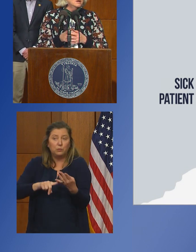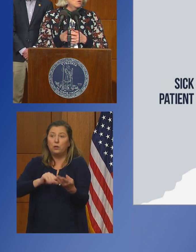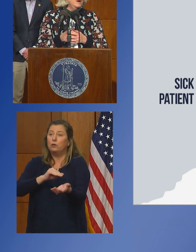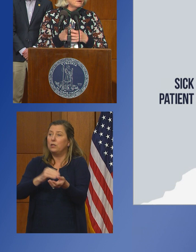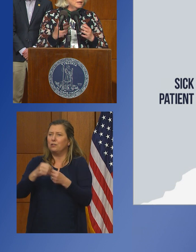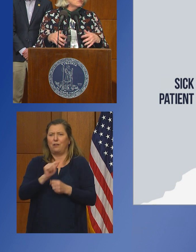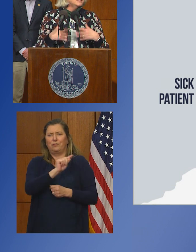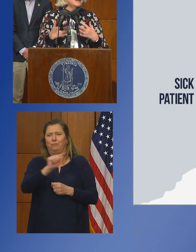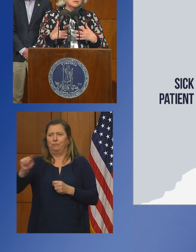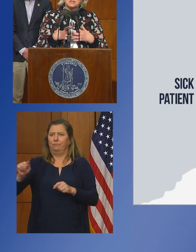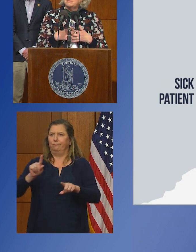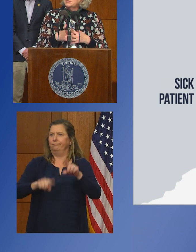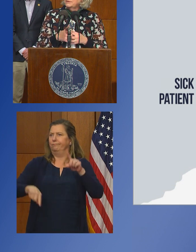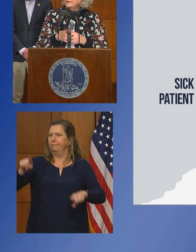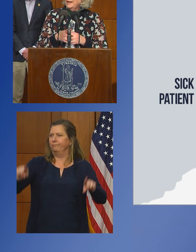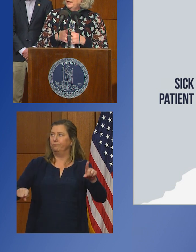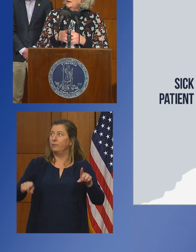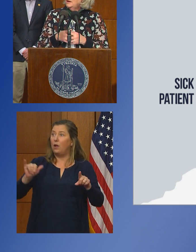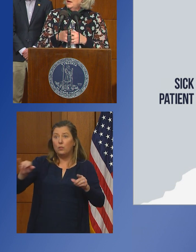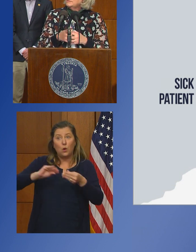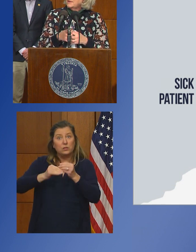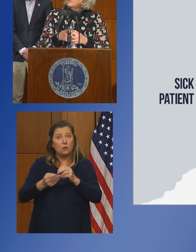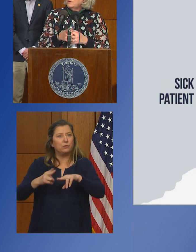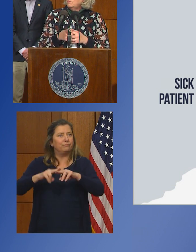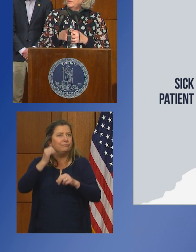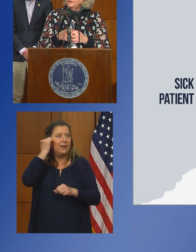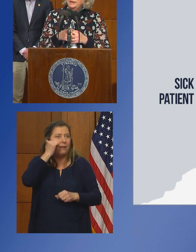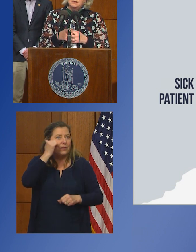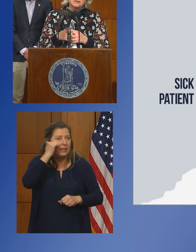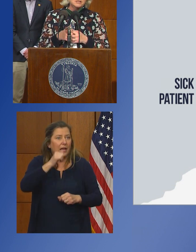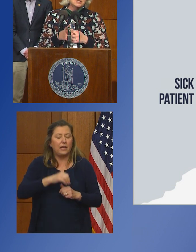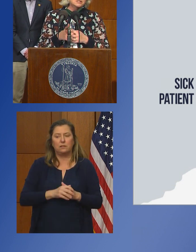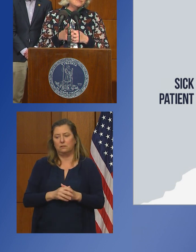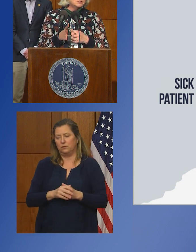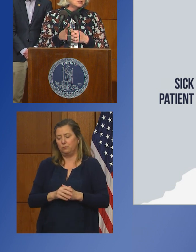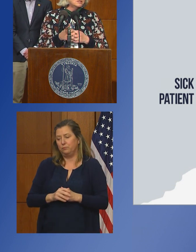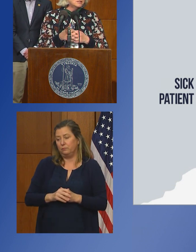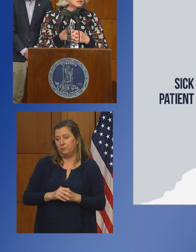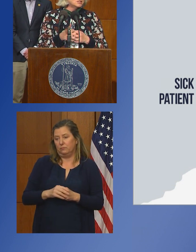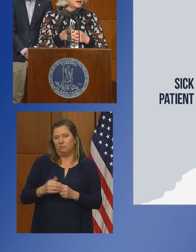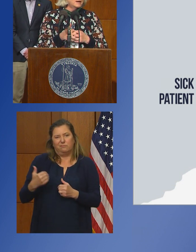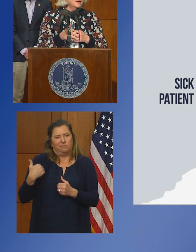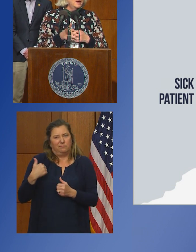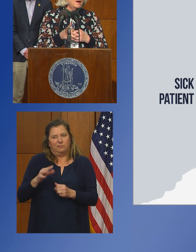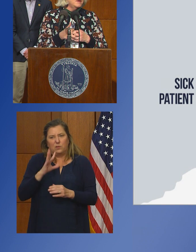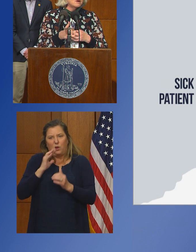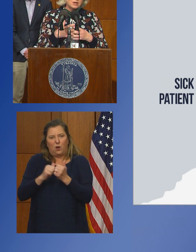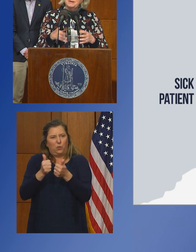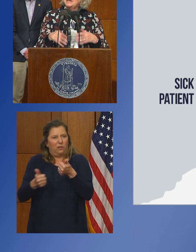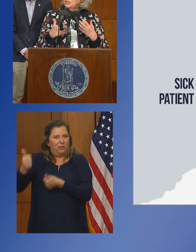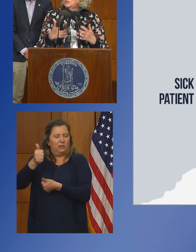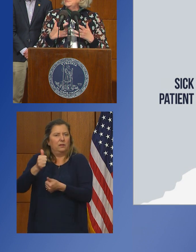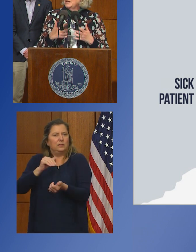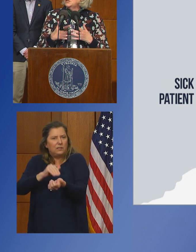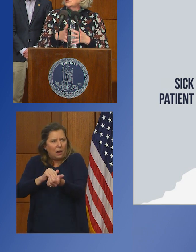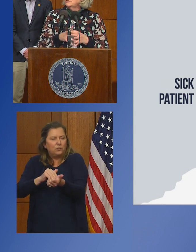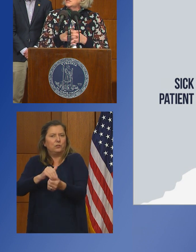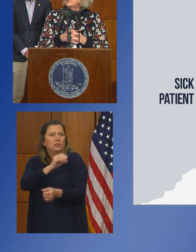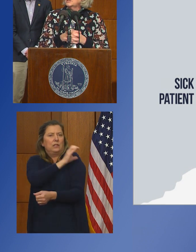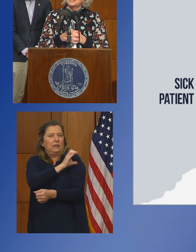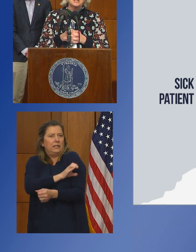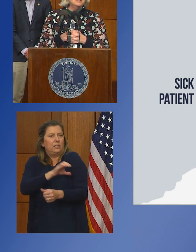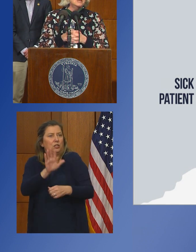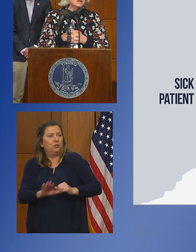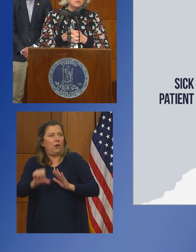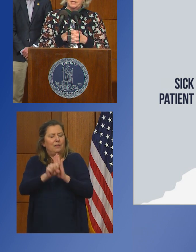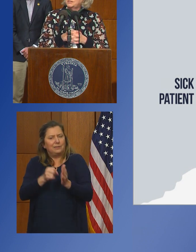office. We are increasing those numbers every day. I was on the phone with the leading clinicians, physicians in our state, and they are committed to making sure those